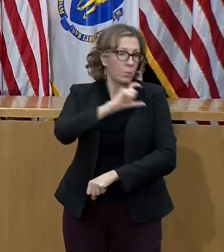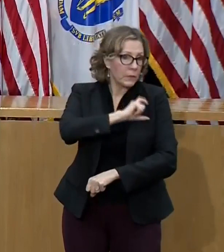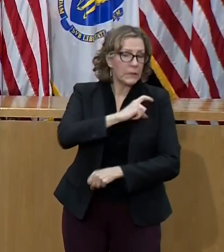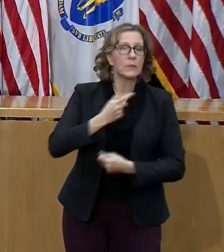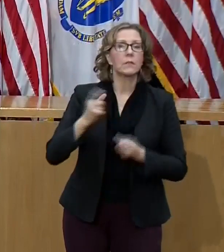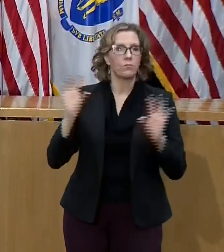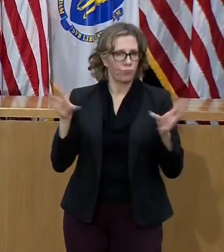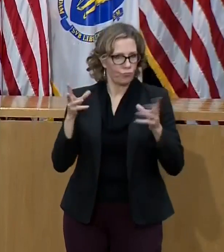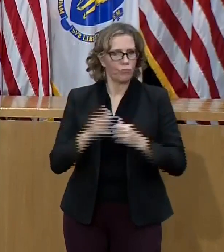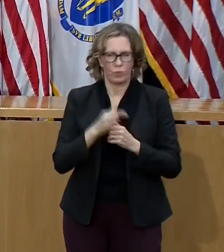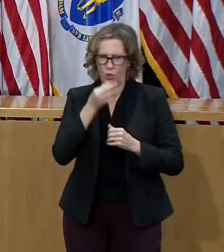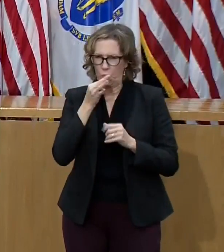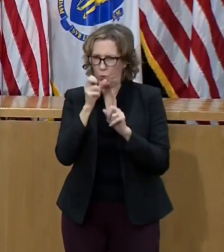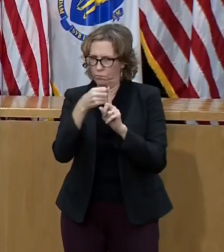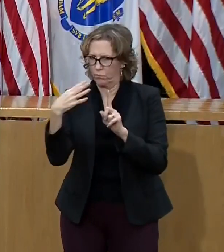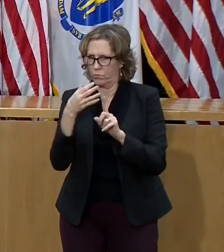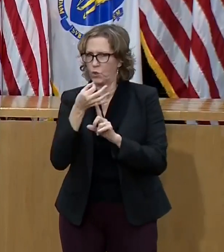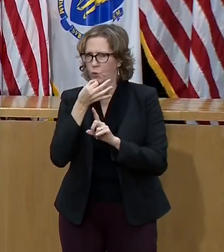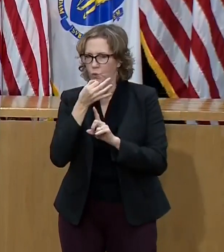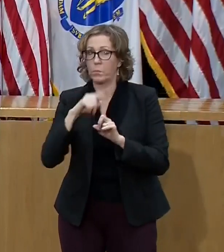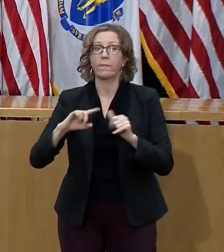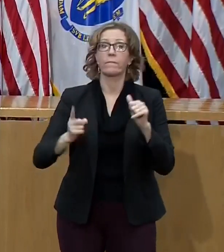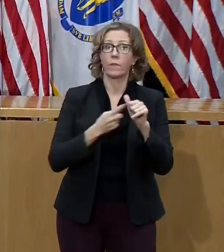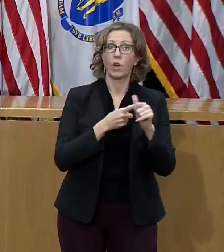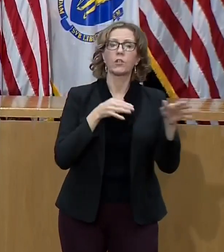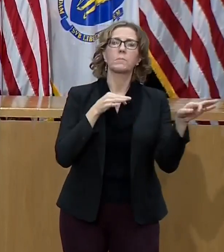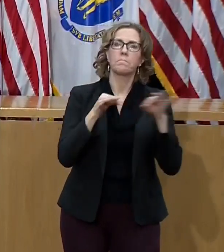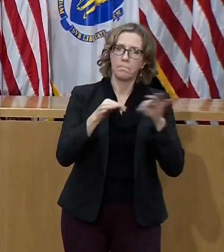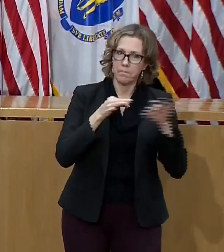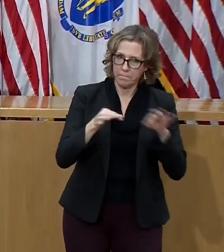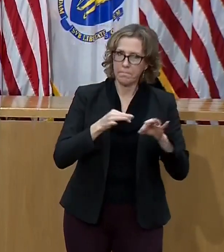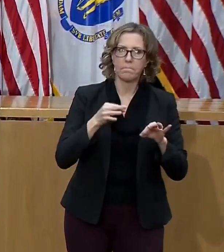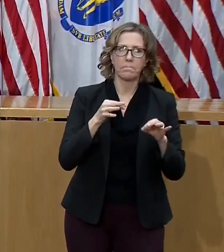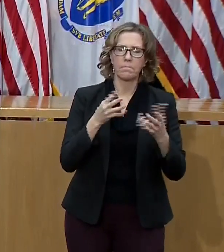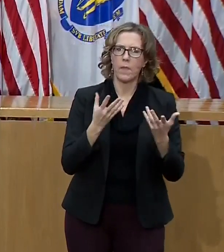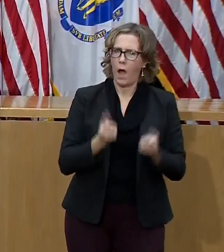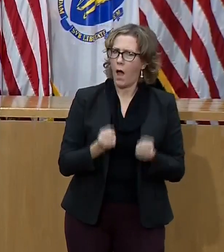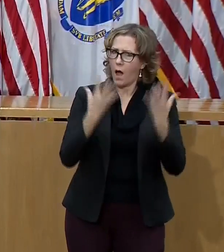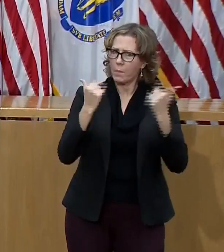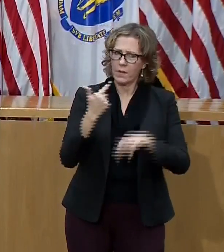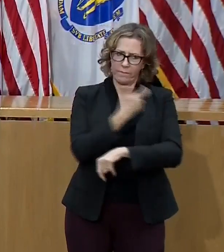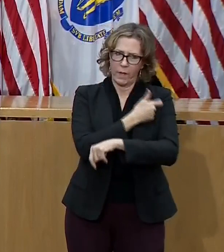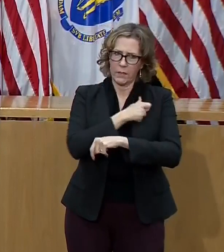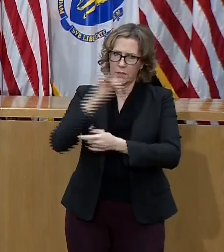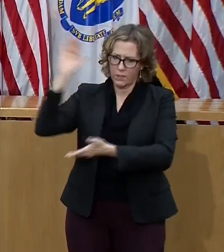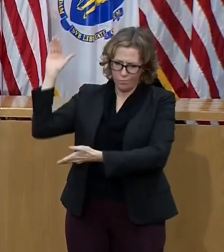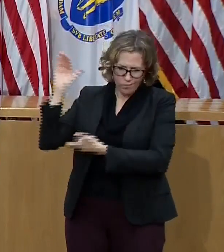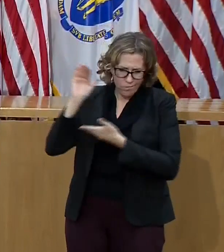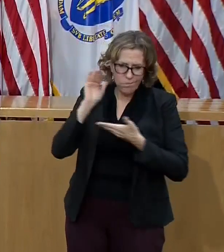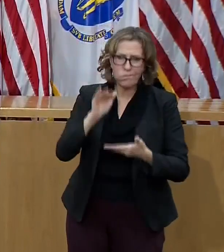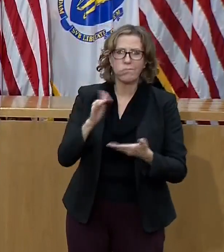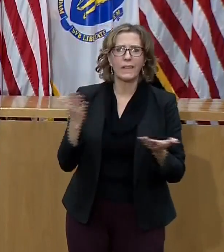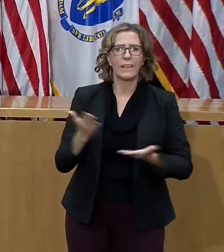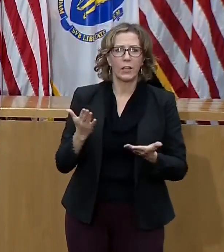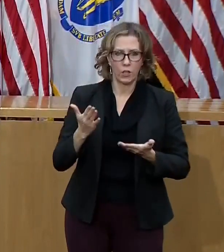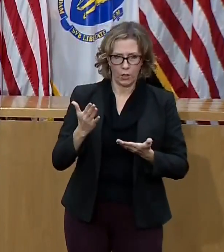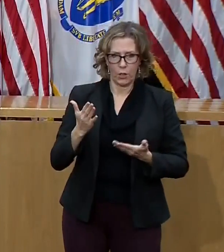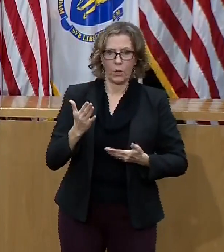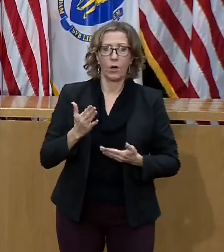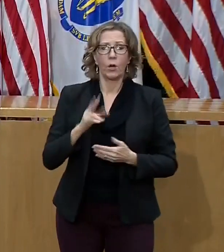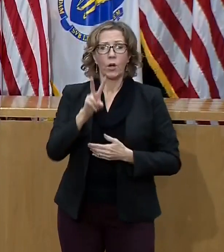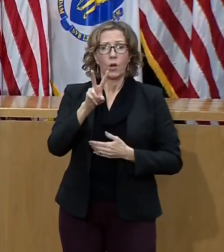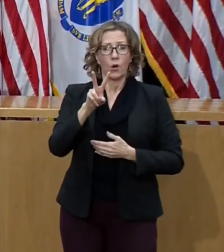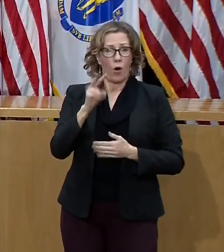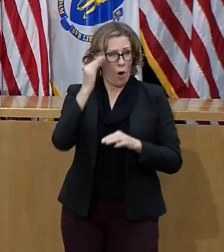were 287,000 doses of COVID-19 vaccine that have been shipped to providers in Massachusetts, and